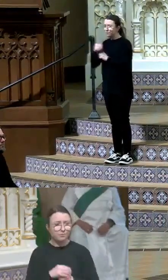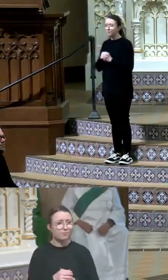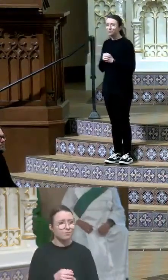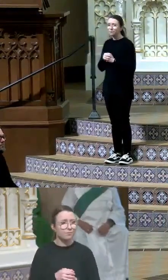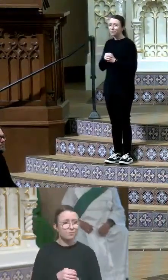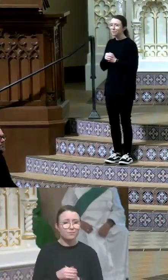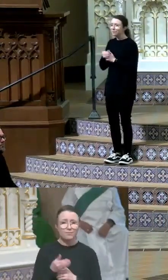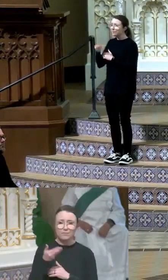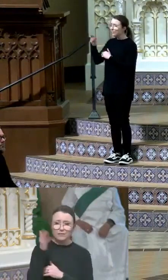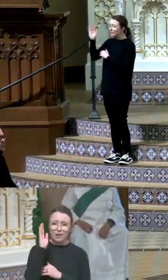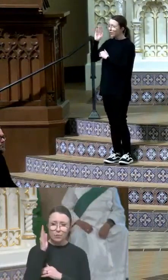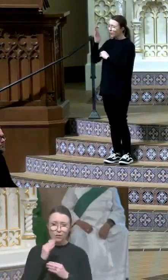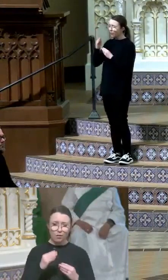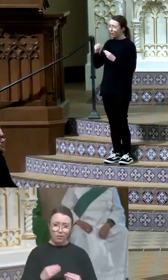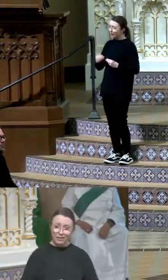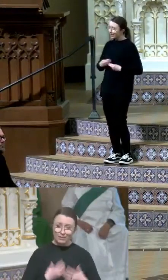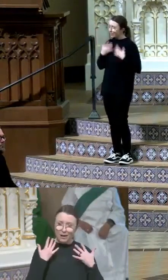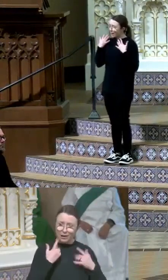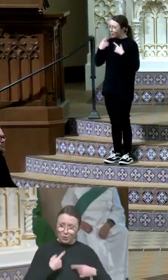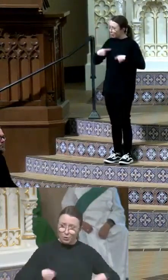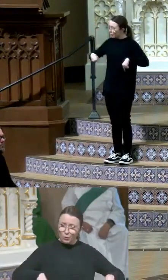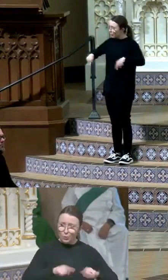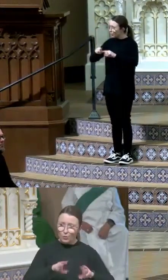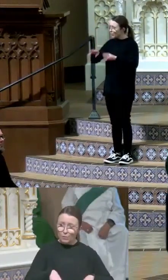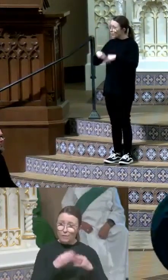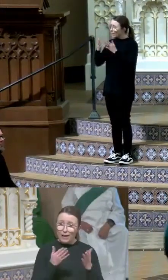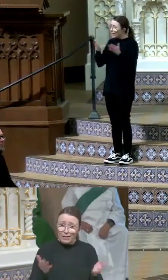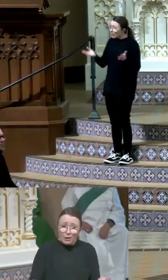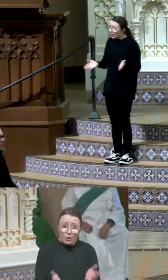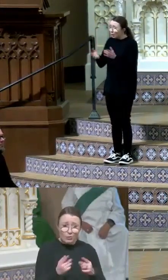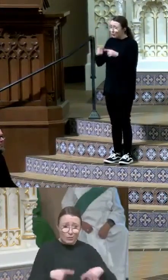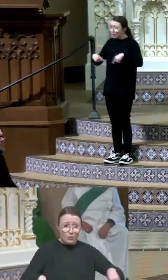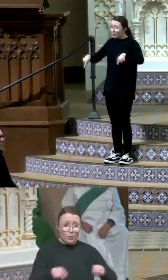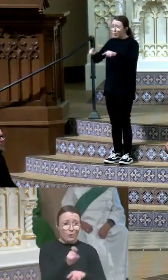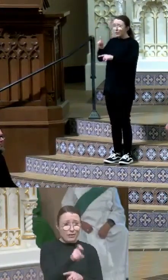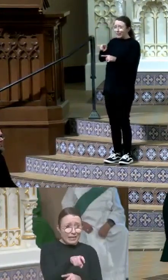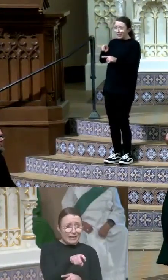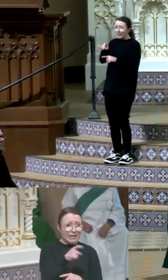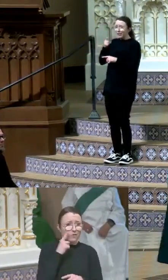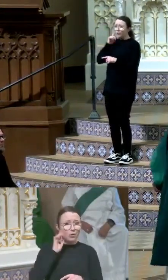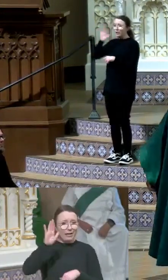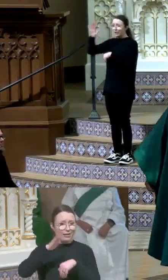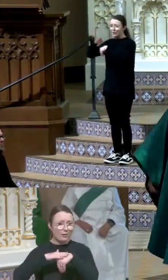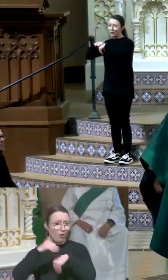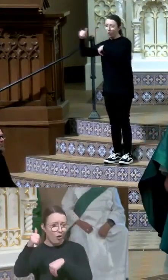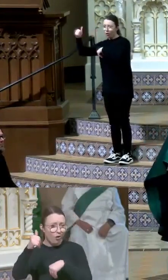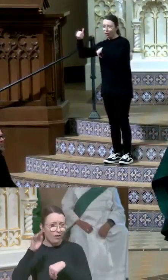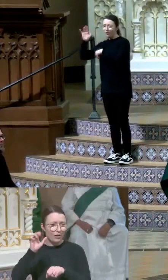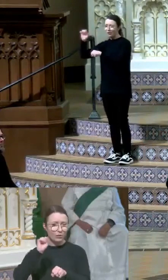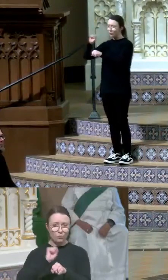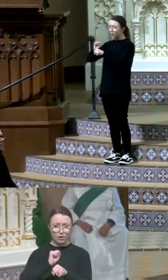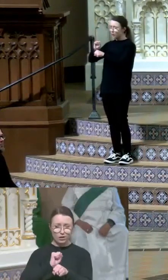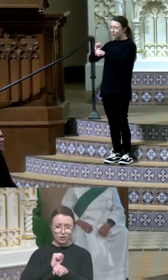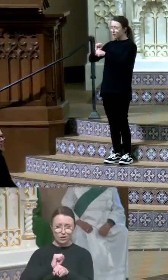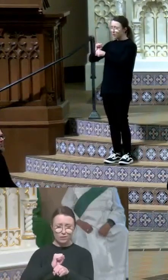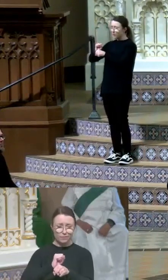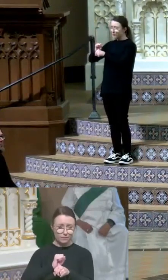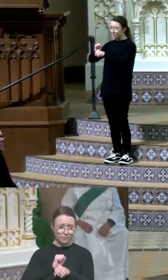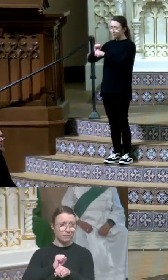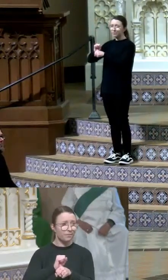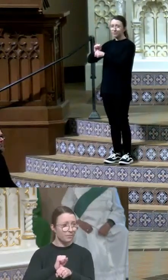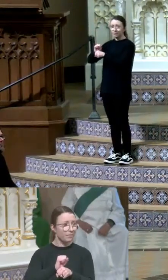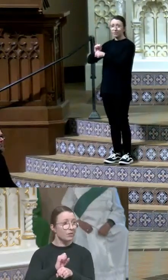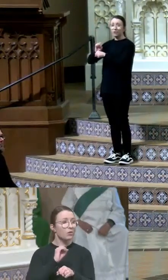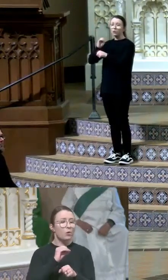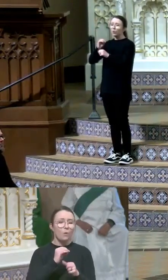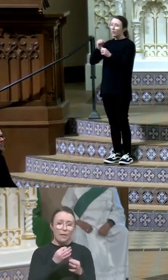the restoration and the encouragement that you need to do the work that he has called you to do.